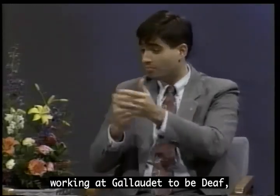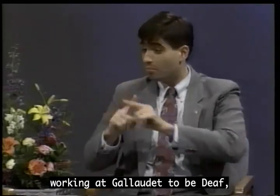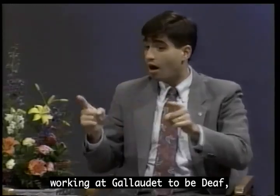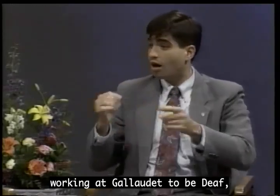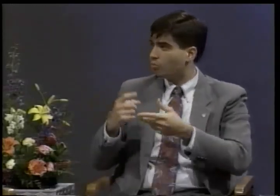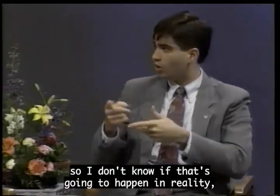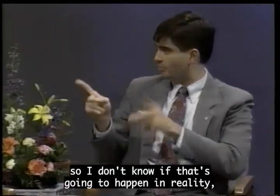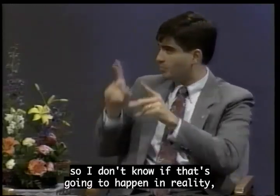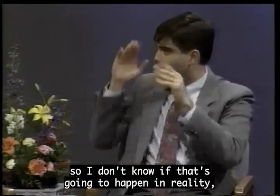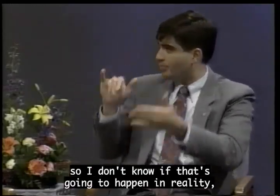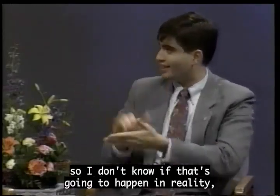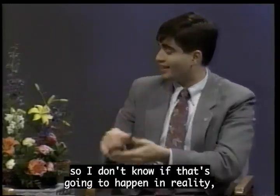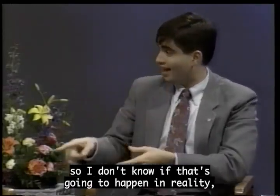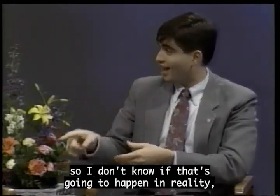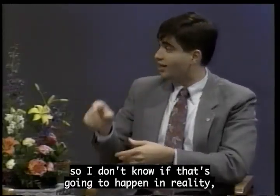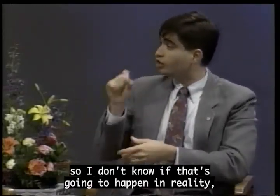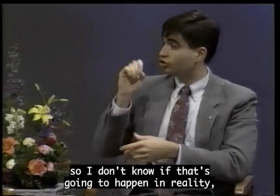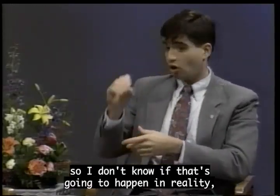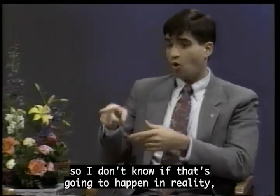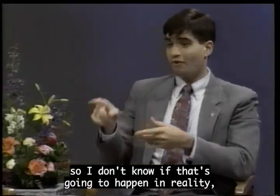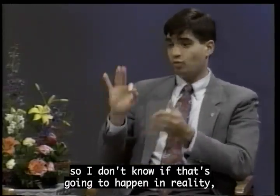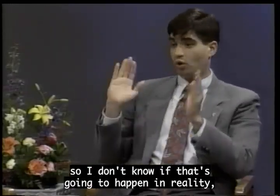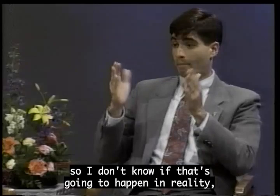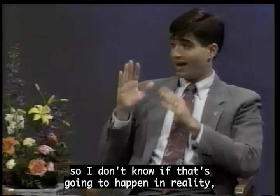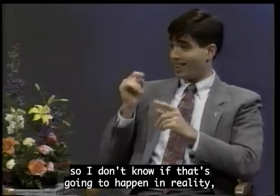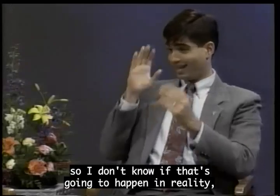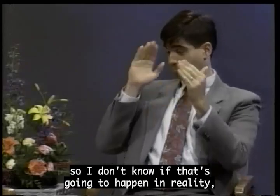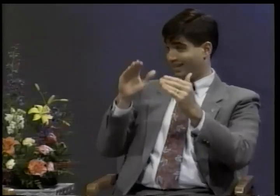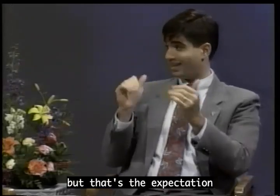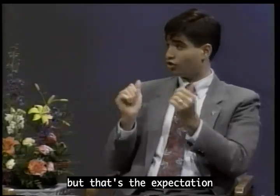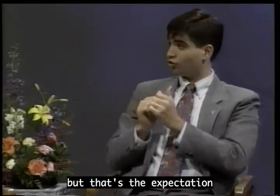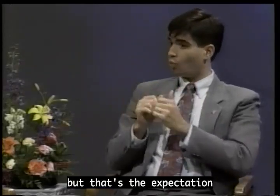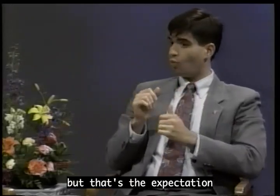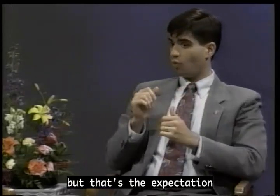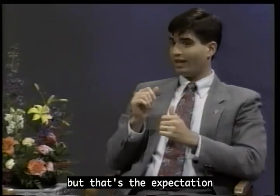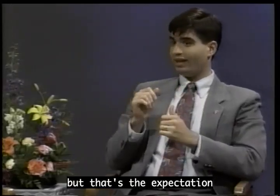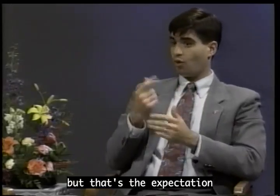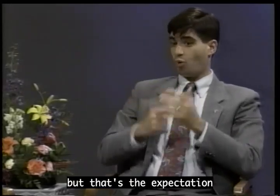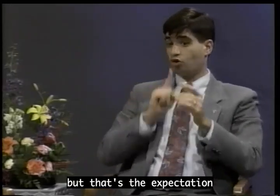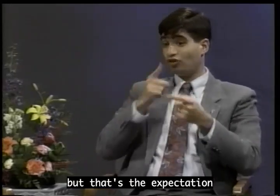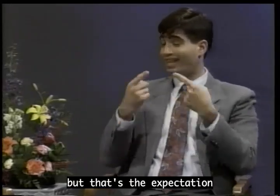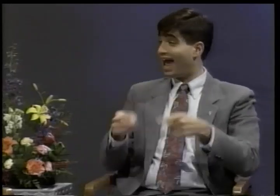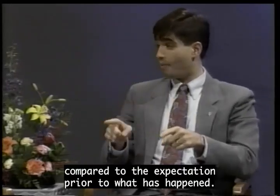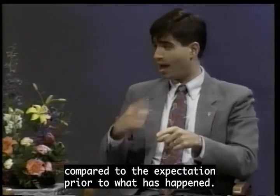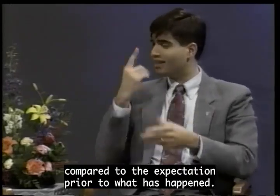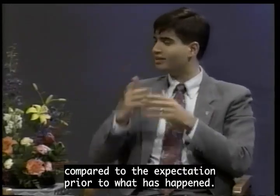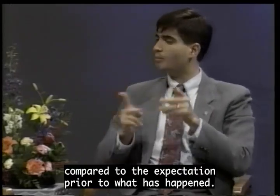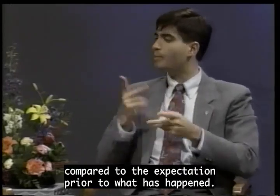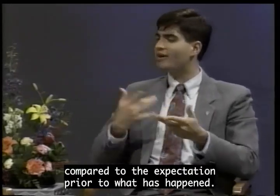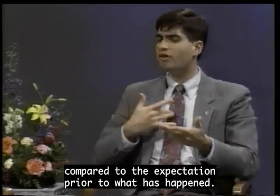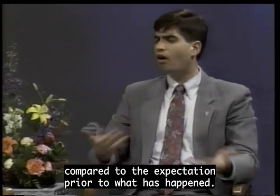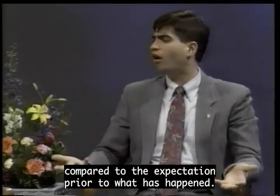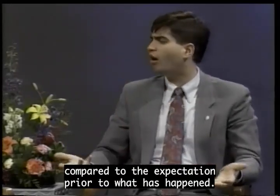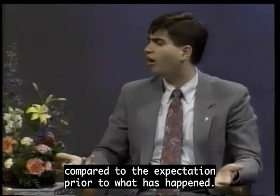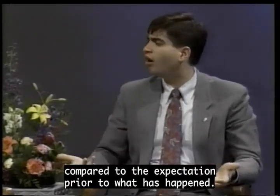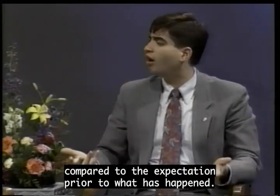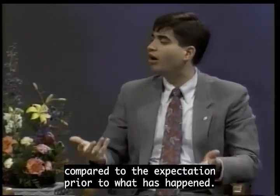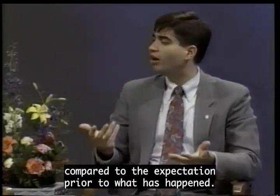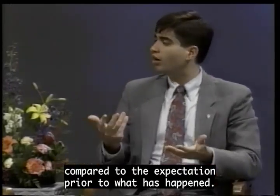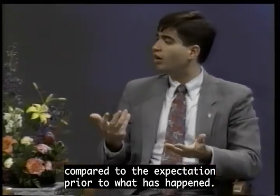So I don't know if that's going to happen in reality, but that's the expectation. Compared to the expectation prior to what has happened, I mean, people I